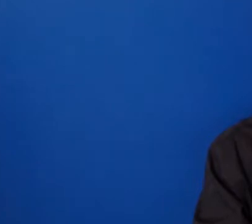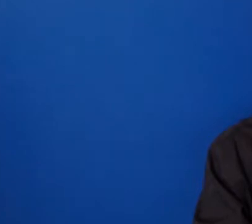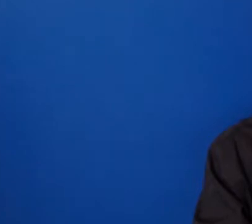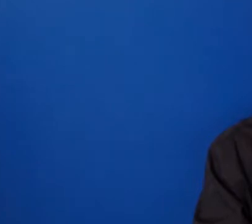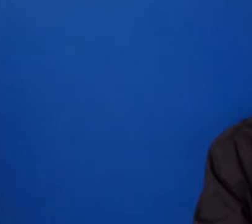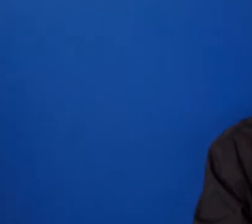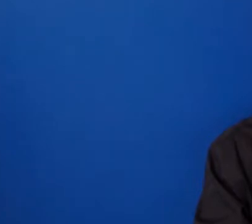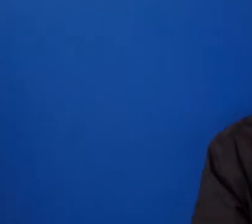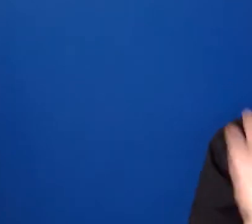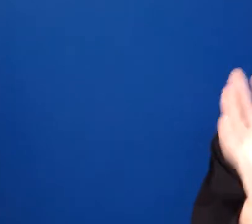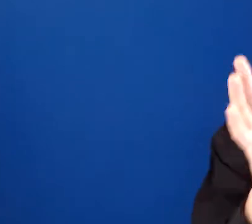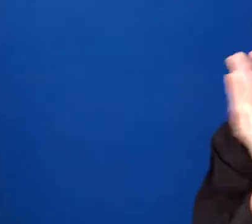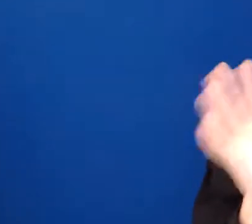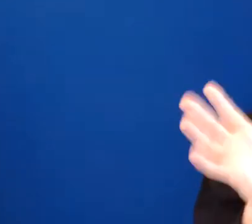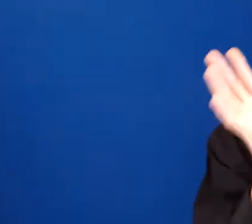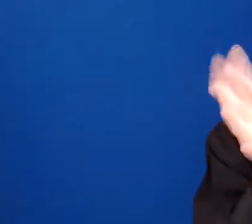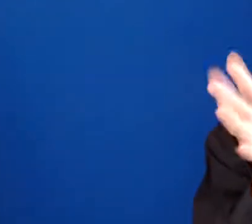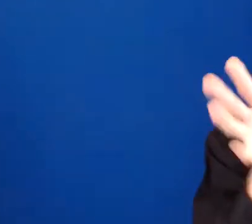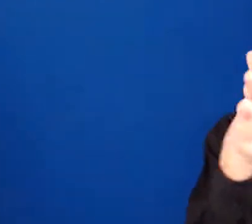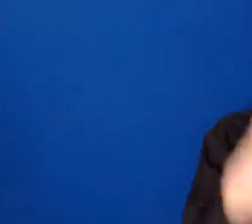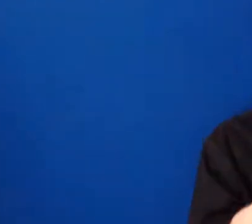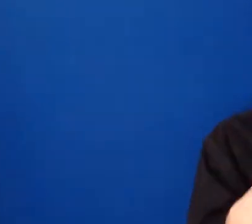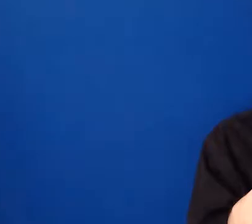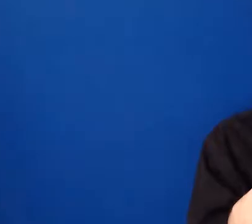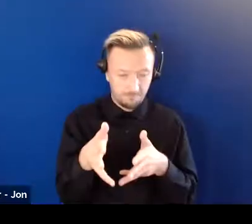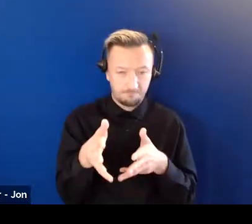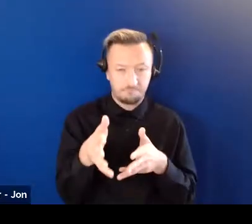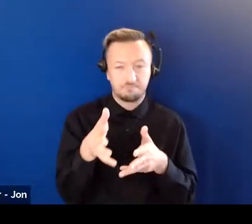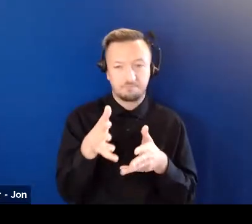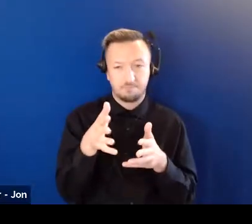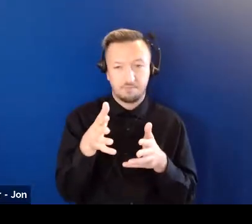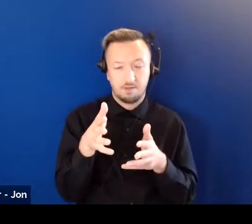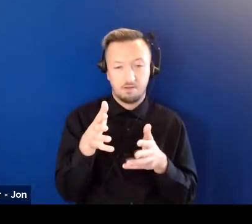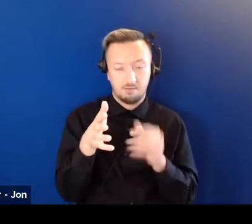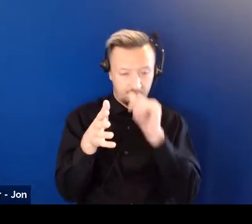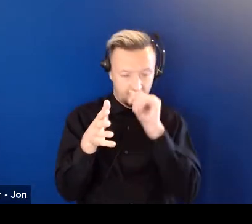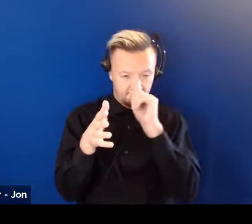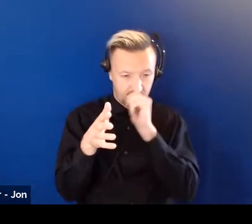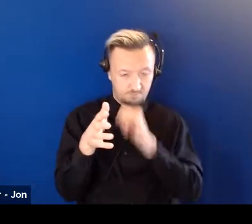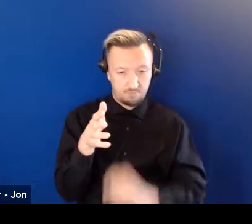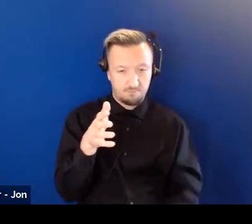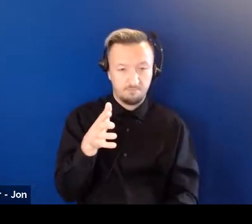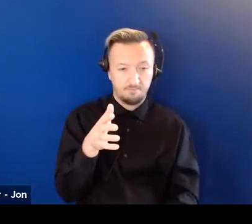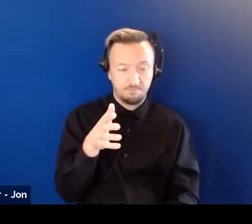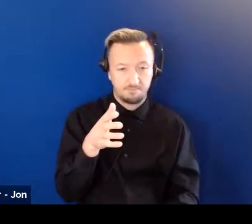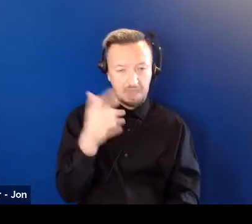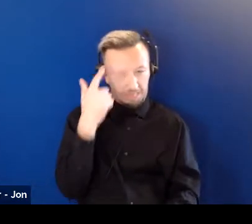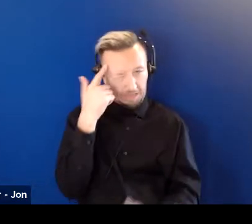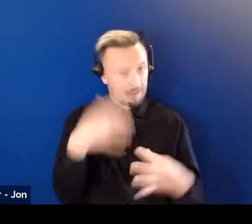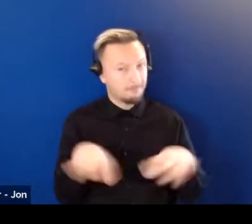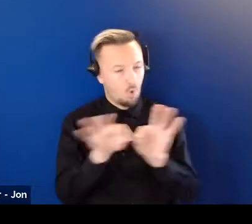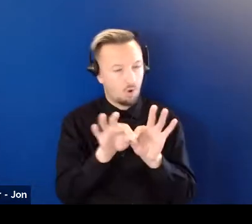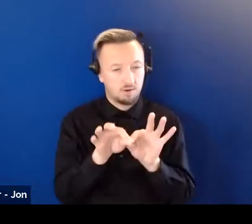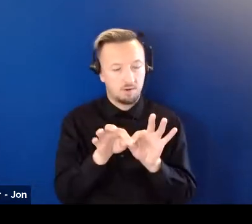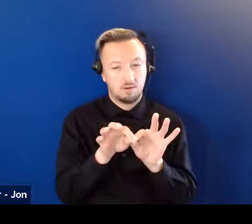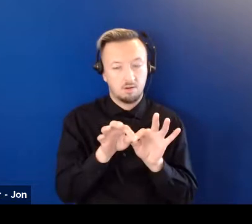So we've got about 5 minutes left for questions. And so I want to get to the next one because I think it's pretty important. And